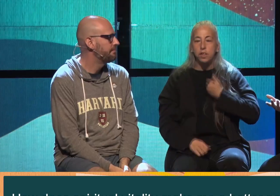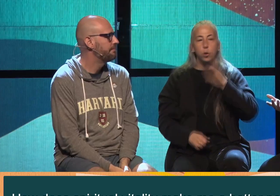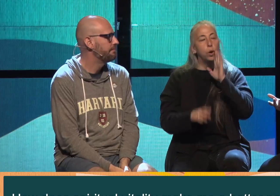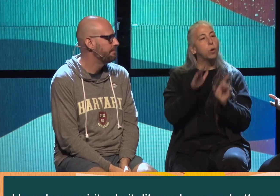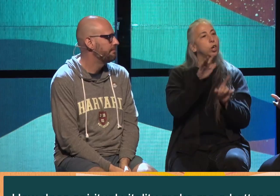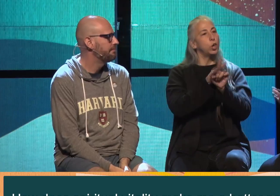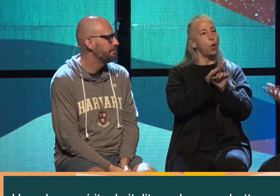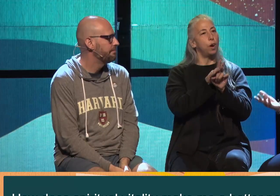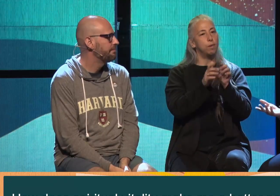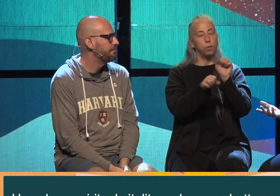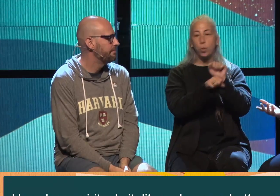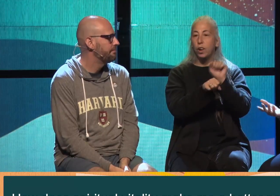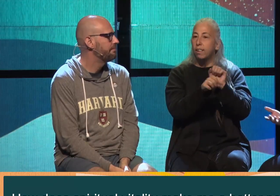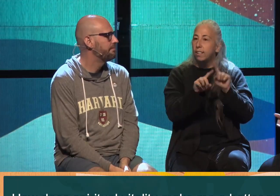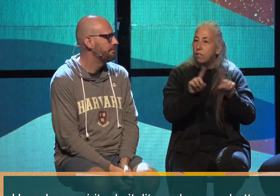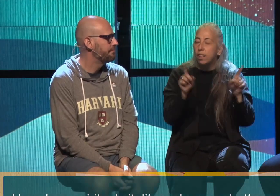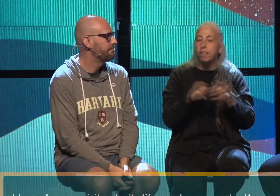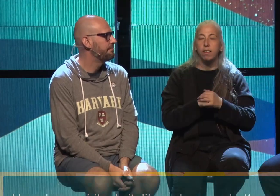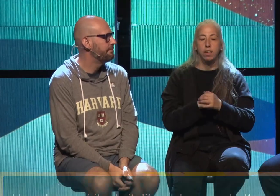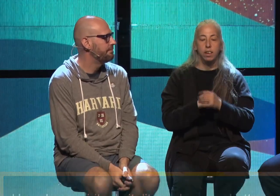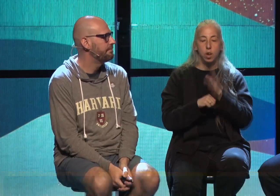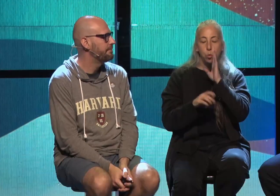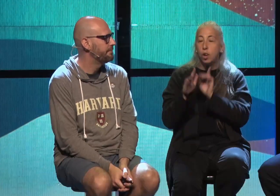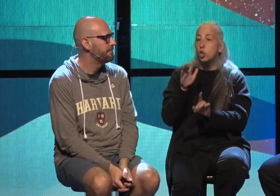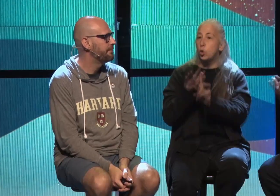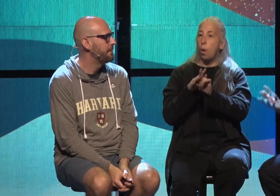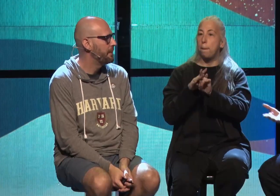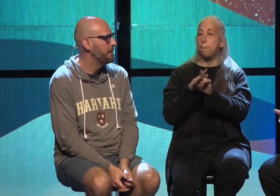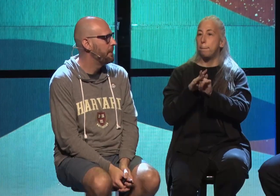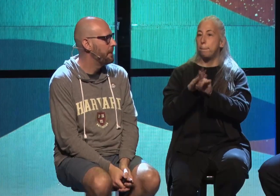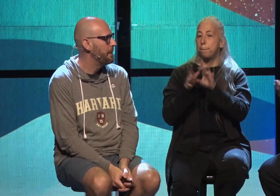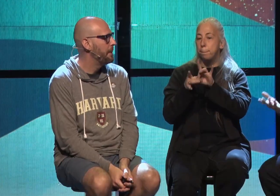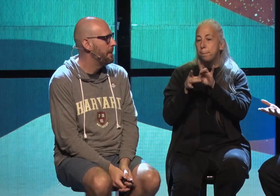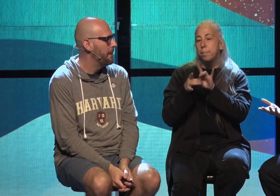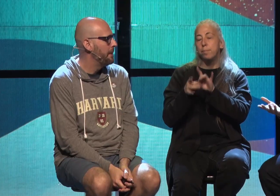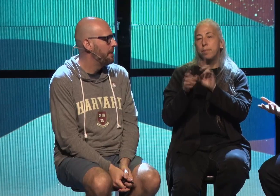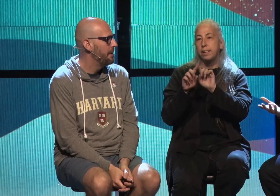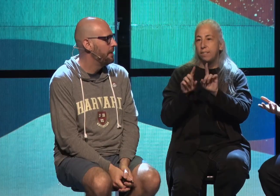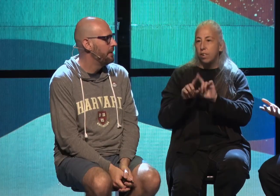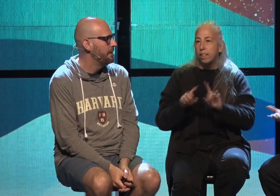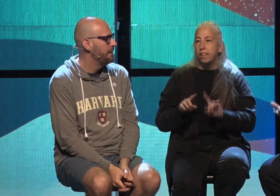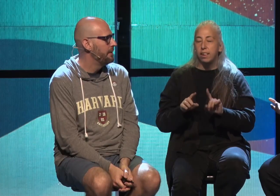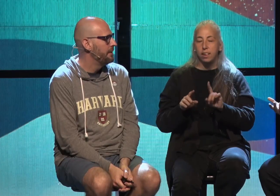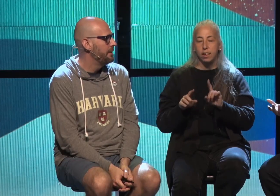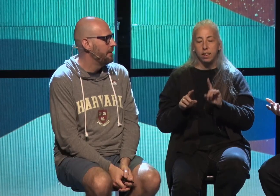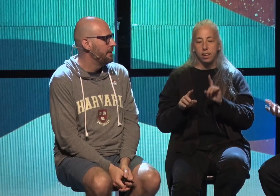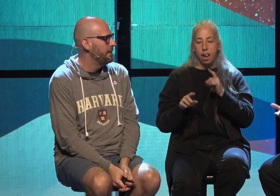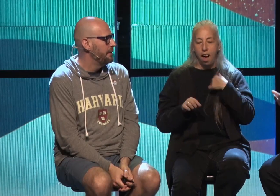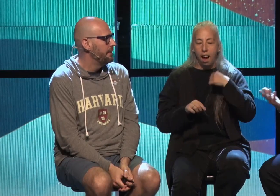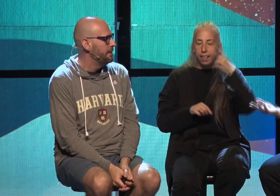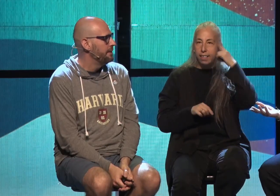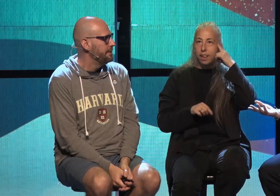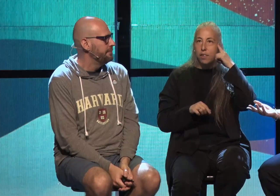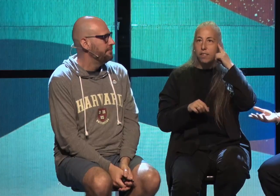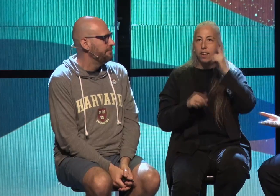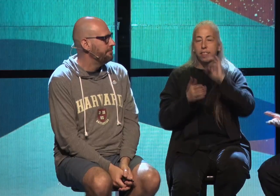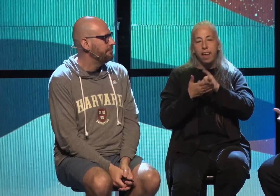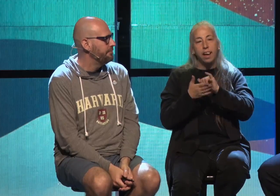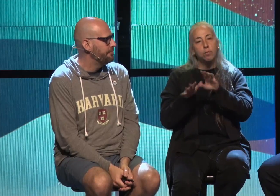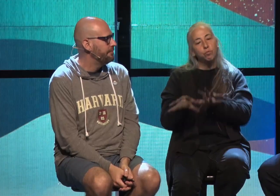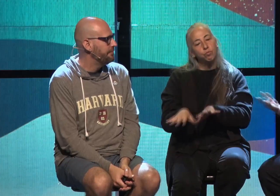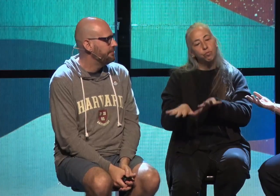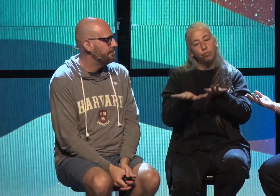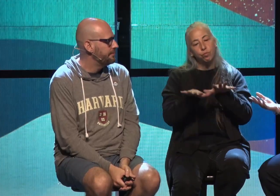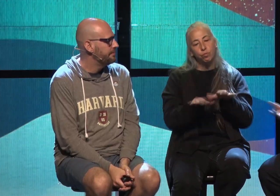up in our neighborhoods, that ease, that presence, that's one way.